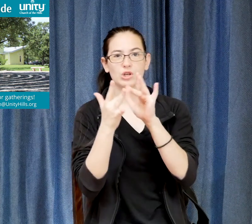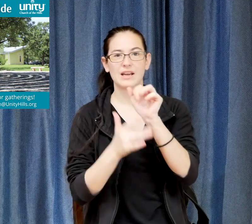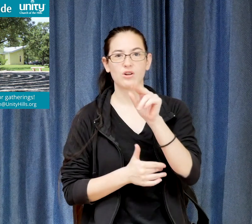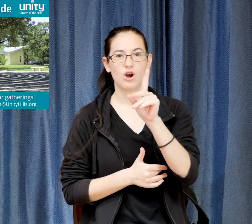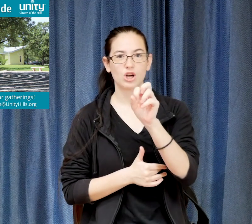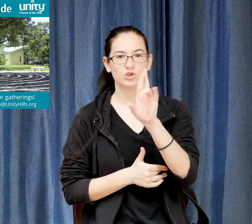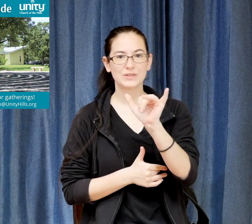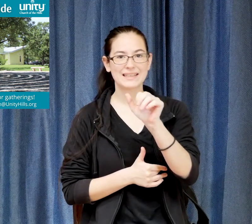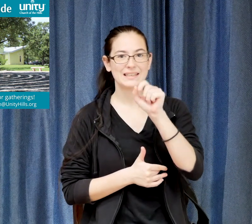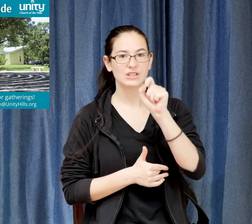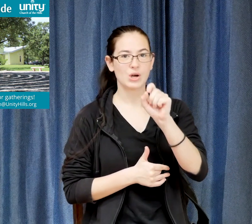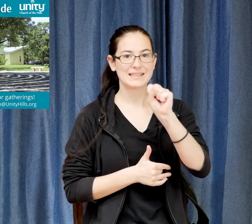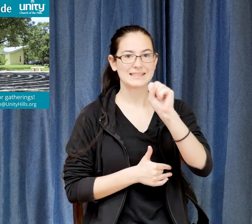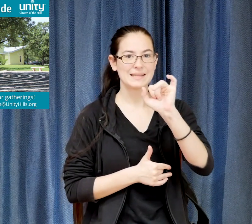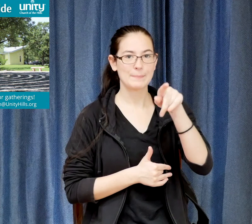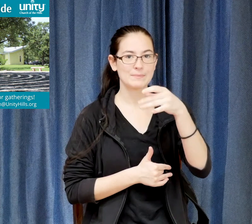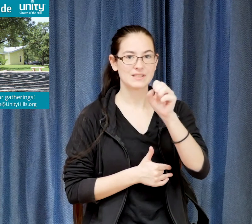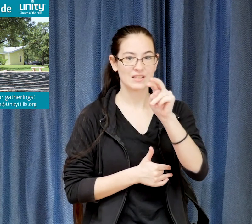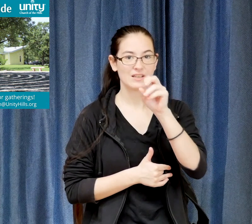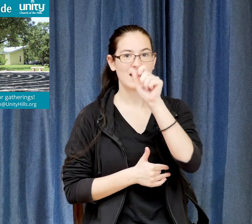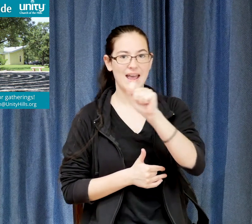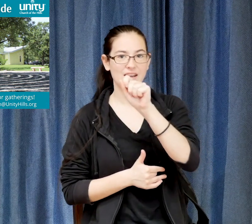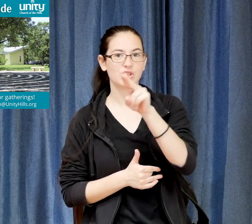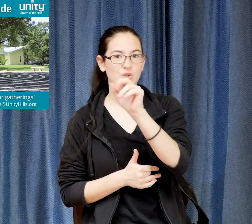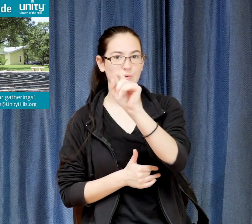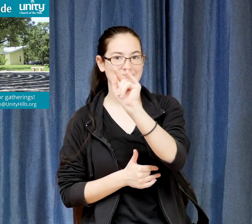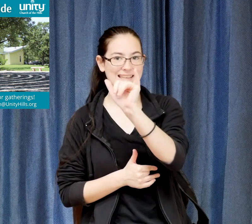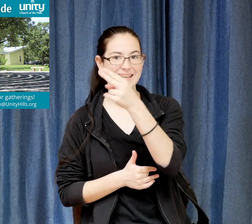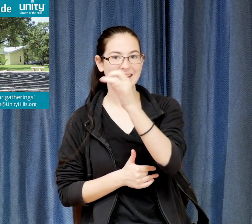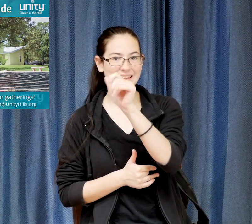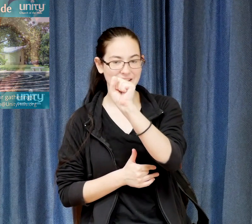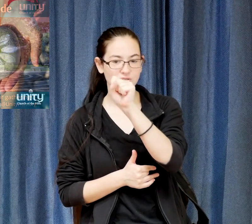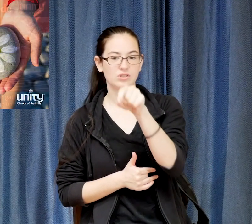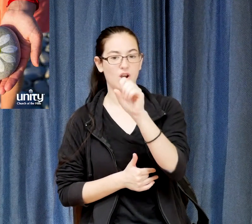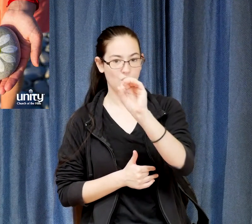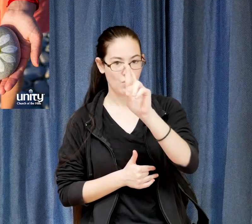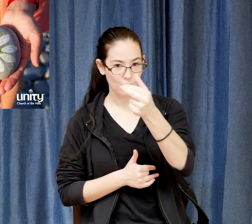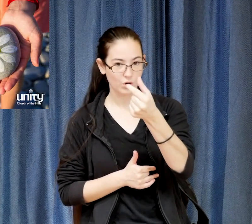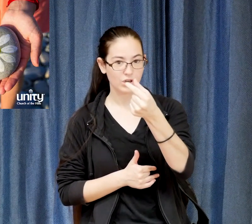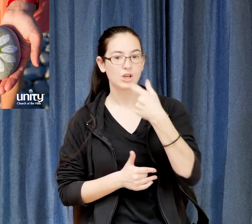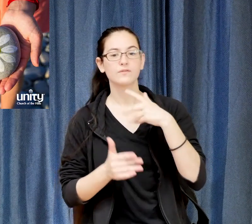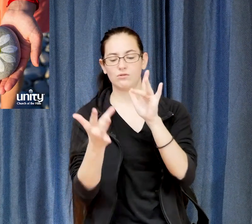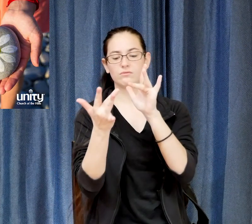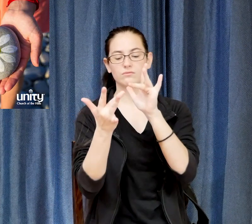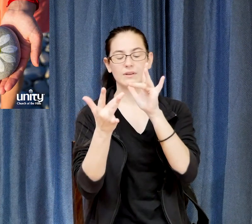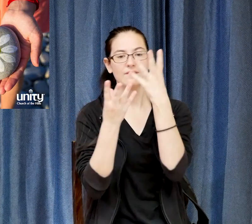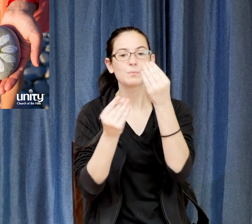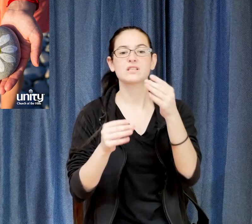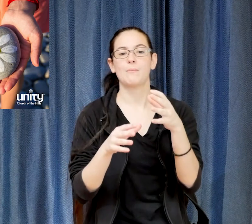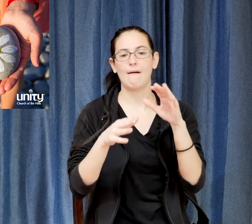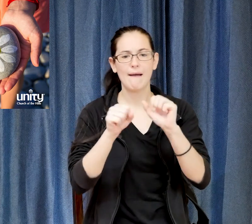audrey.simpson@unityhills.org to learn about the safety protocols involved and to reserve a spot. If you haven't already made